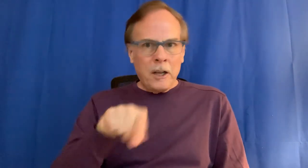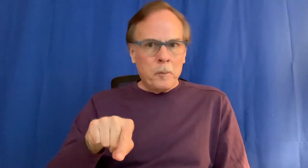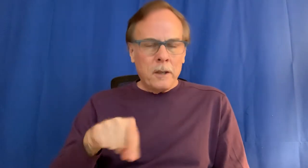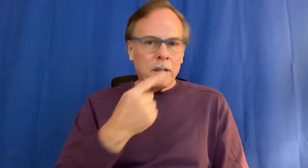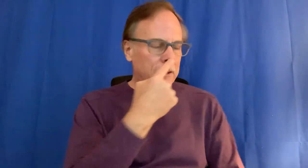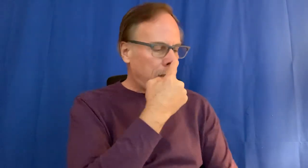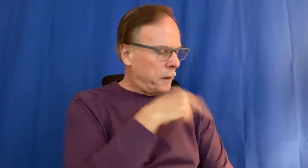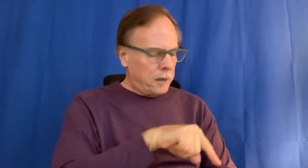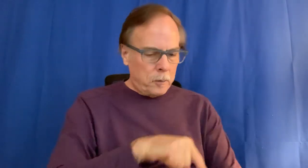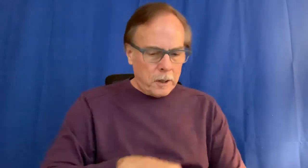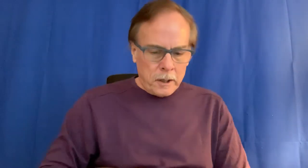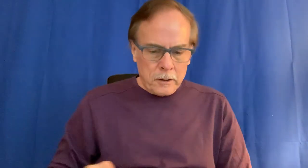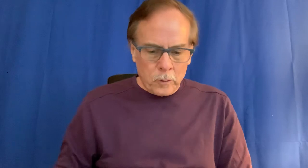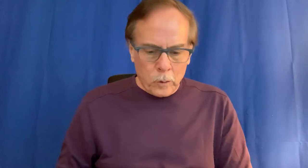I don't mind like that. I don't mind, or